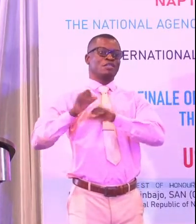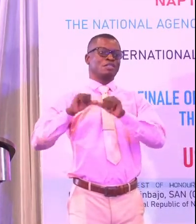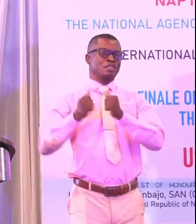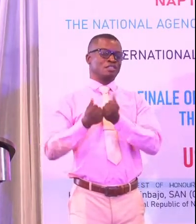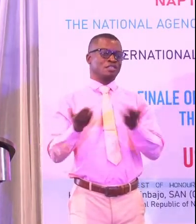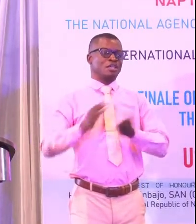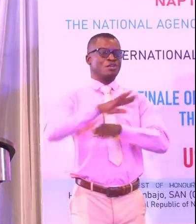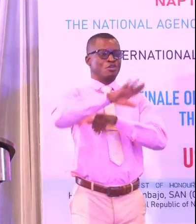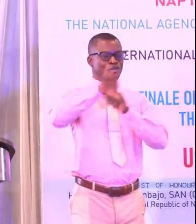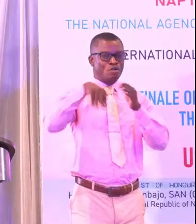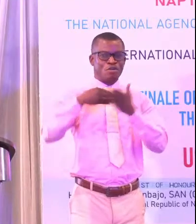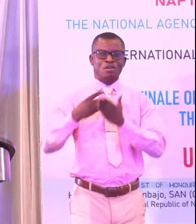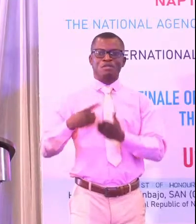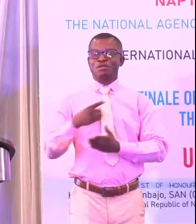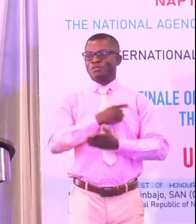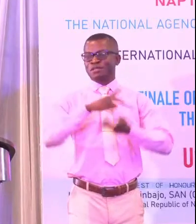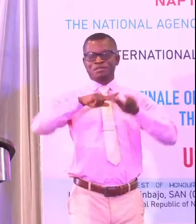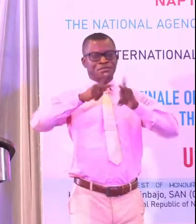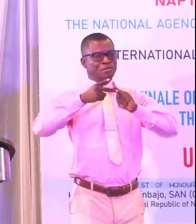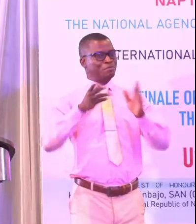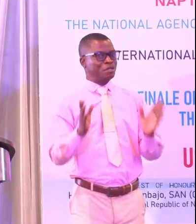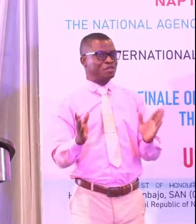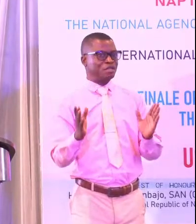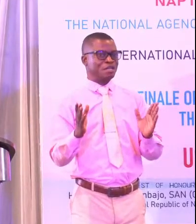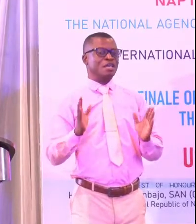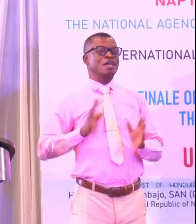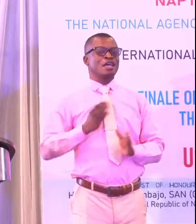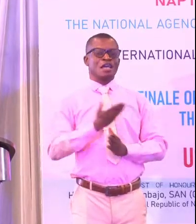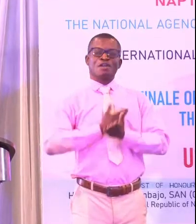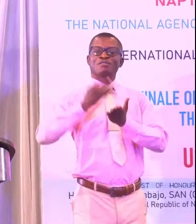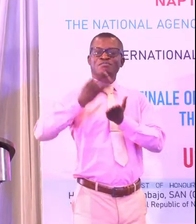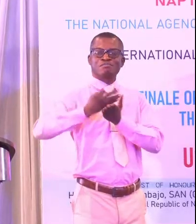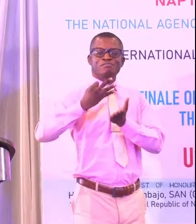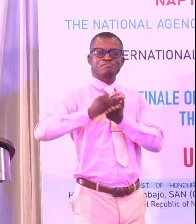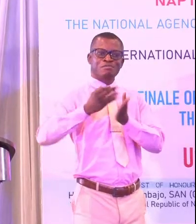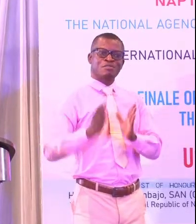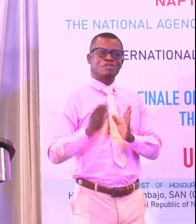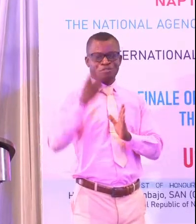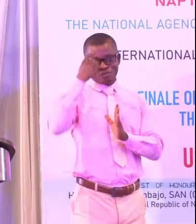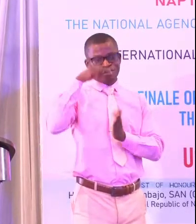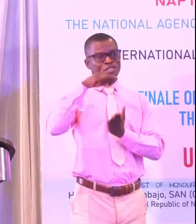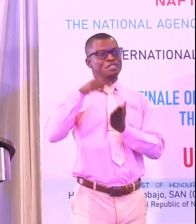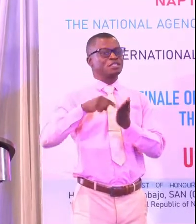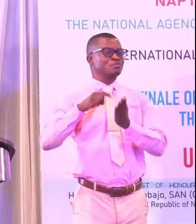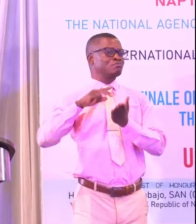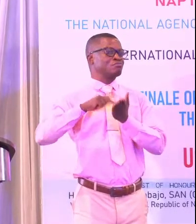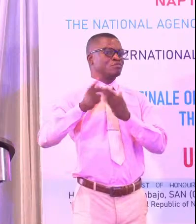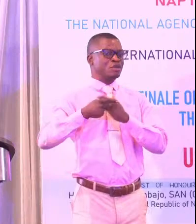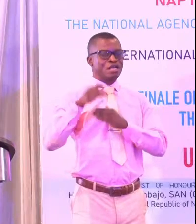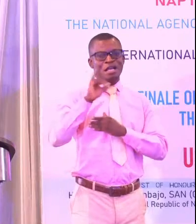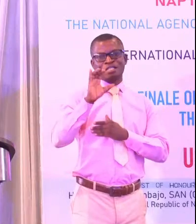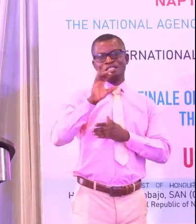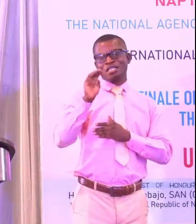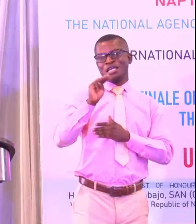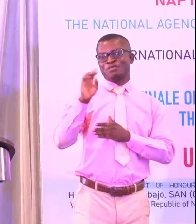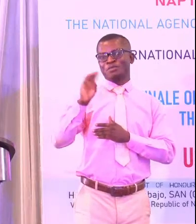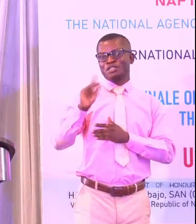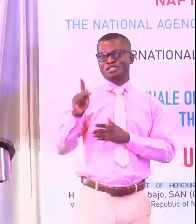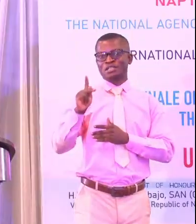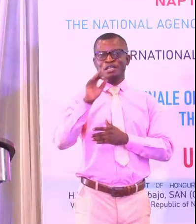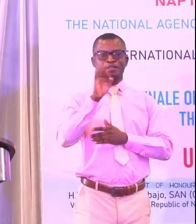all diplomatic partners, our sponsors for this event, ICMPD, ION,